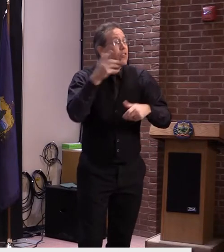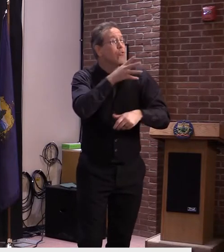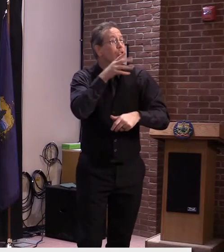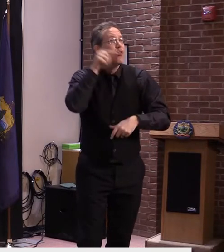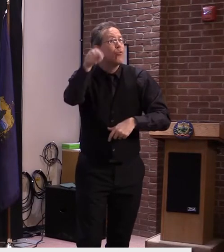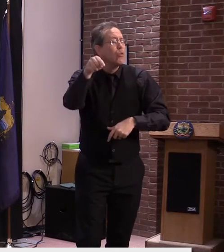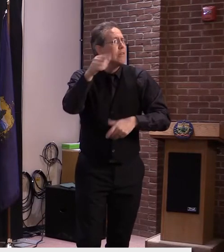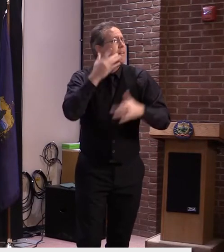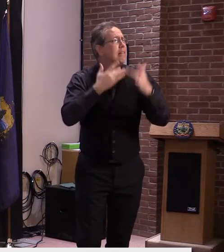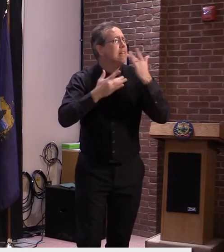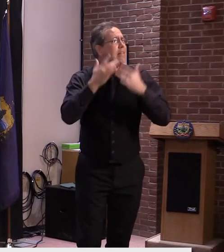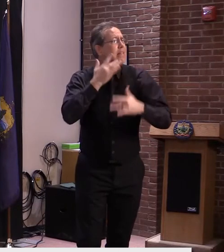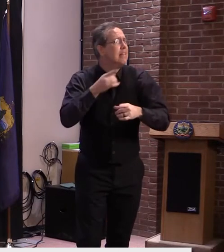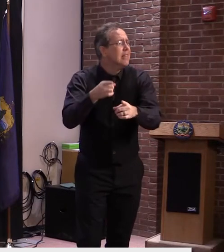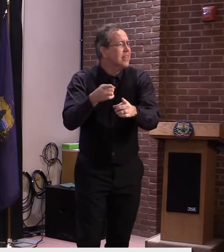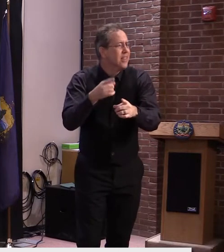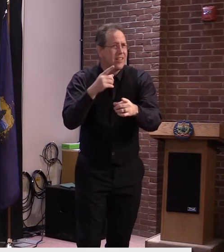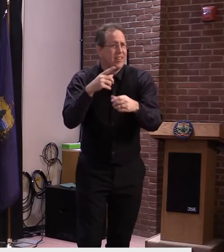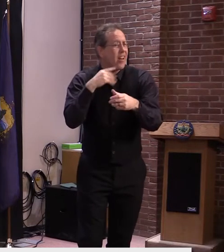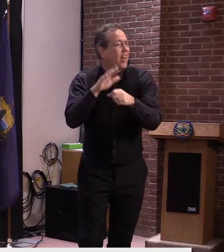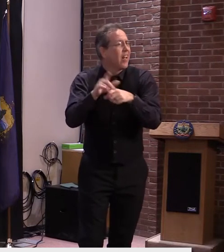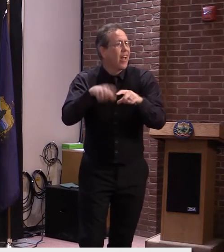lack access to transportation.